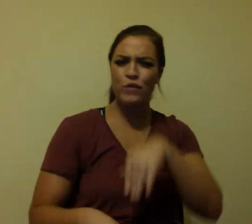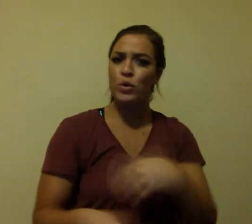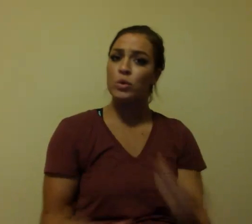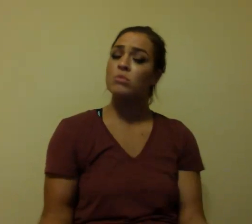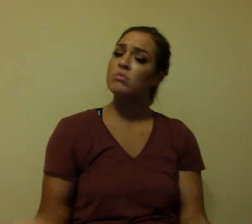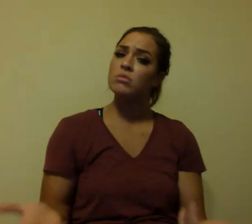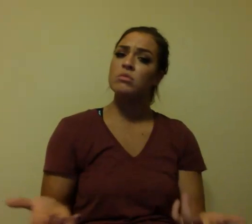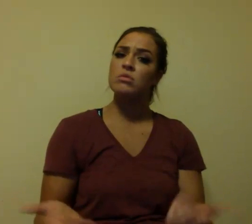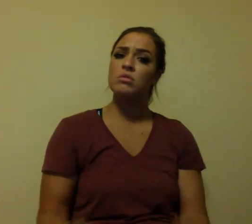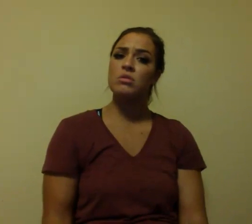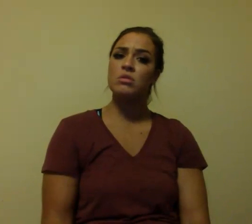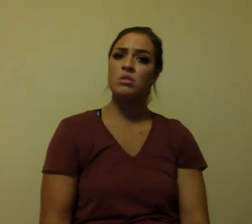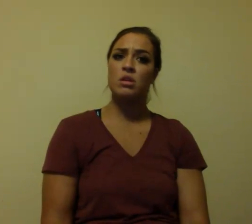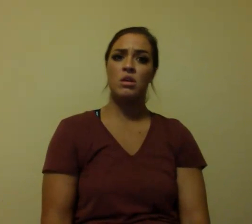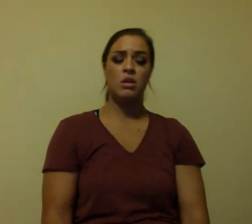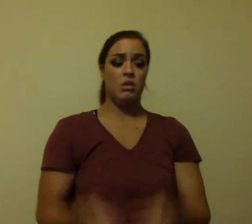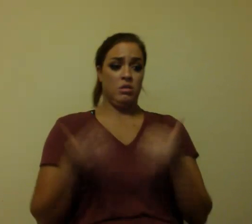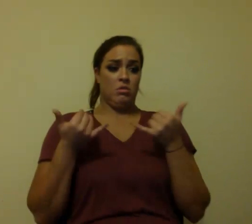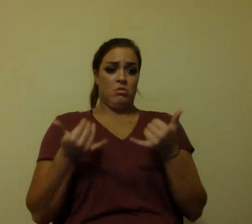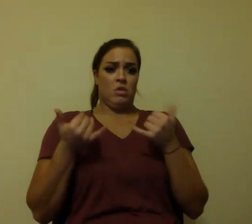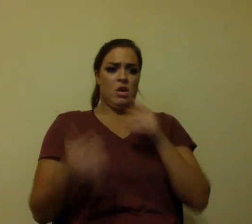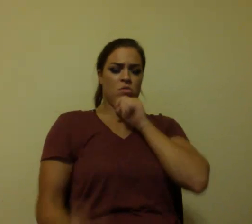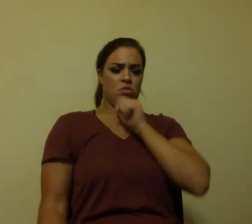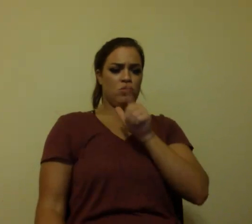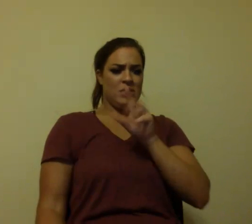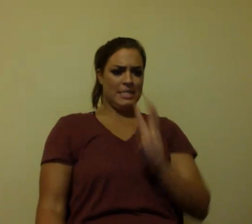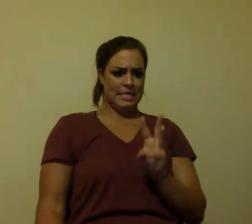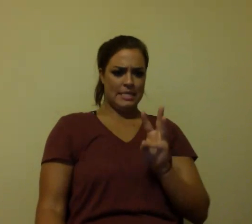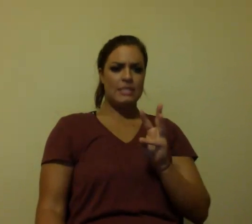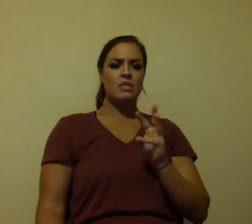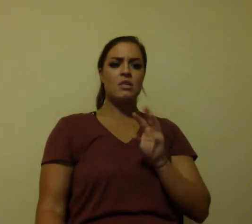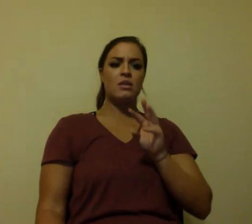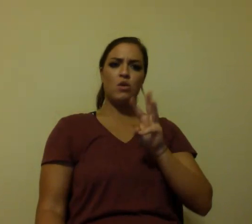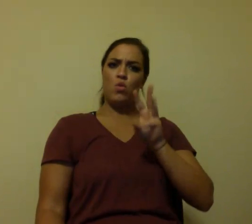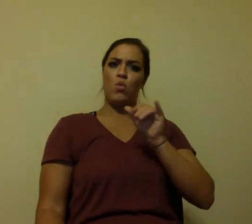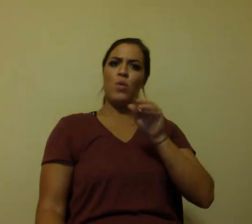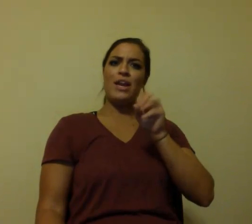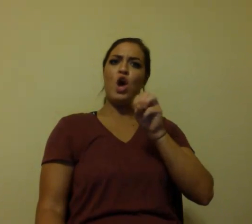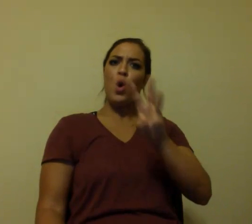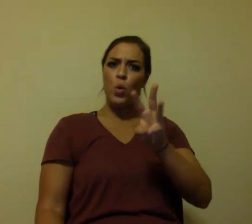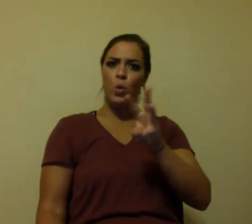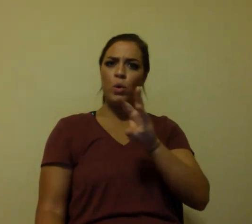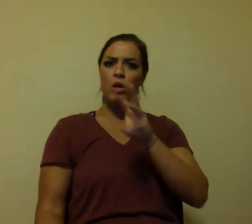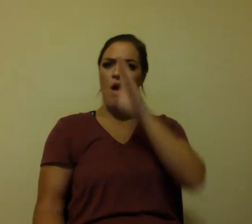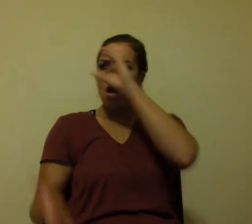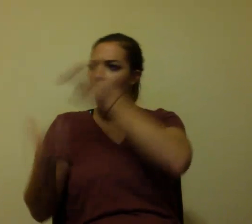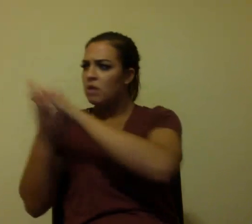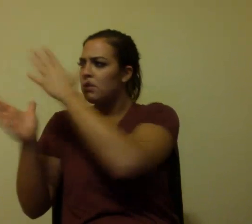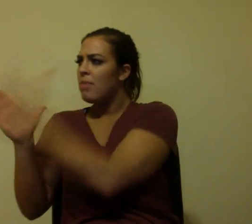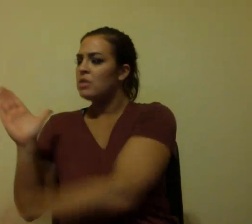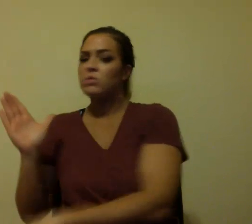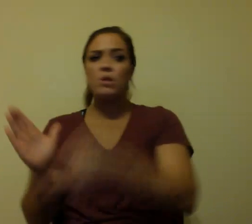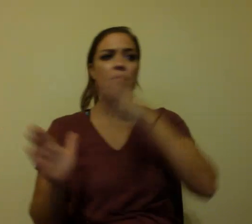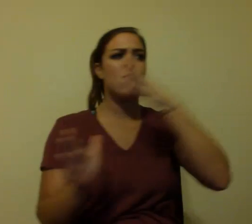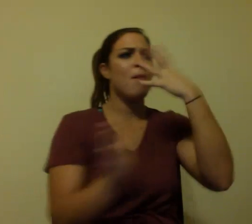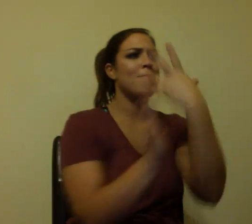So now I found myself a 26-year-old widow, and I didn't have my mom. I thought, how am I going to get through